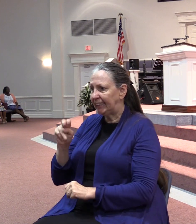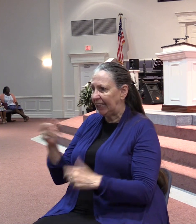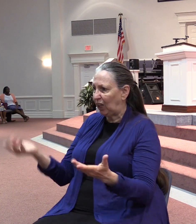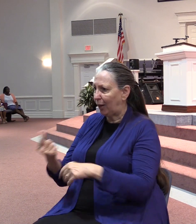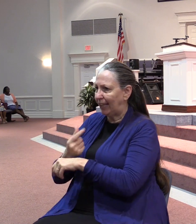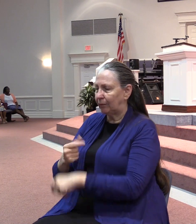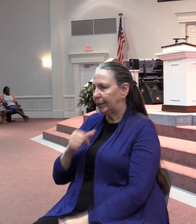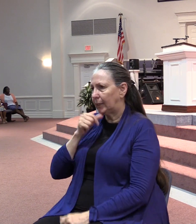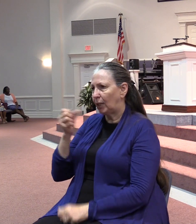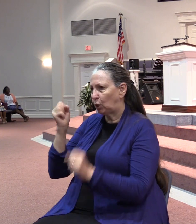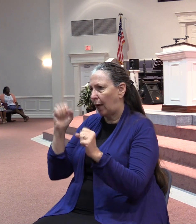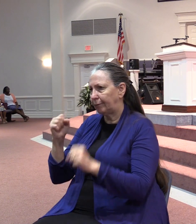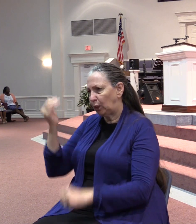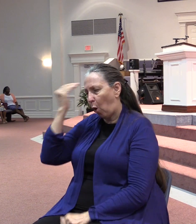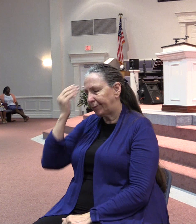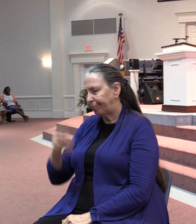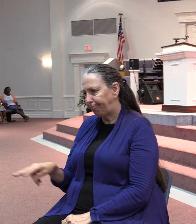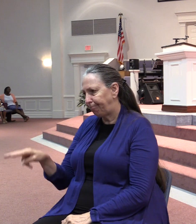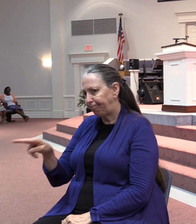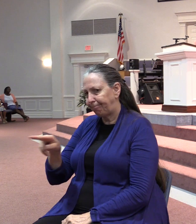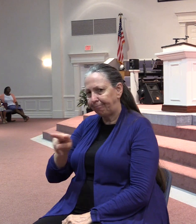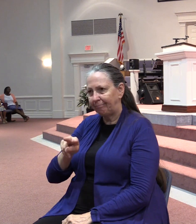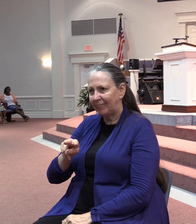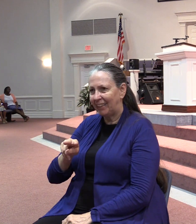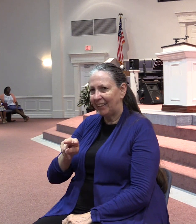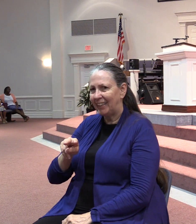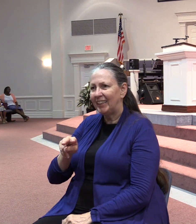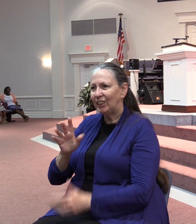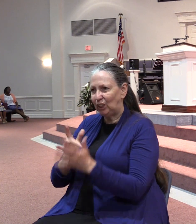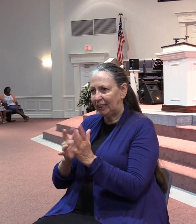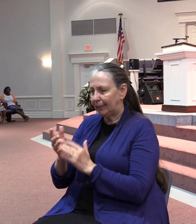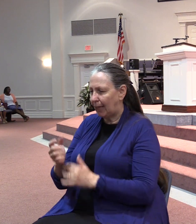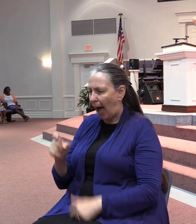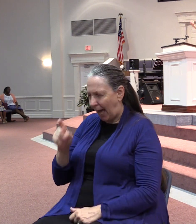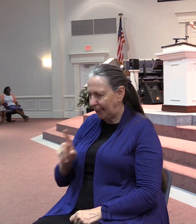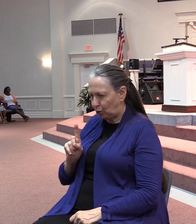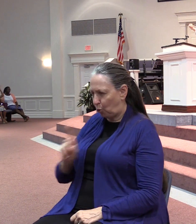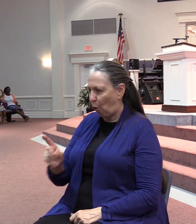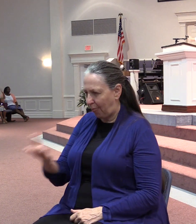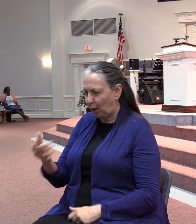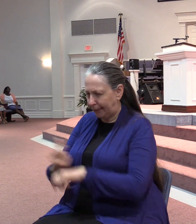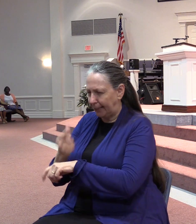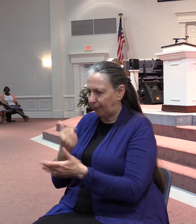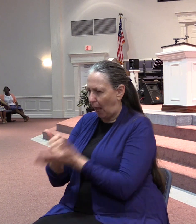either. As a matter of fact, that's what makes him want to show up.